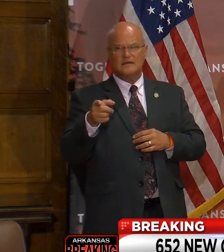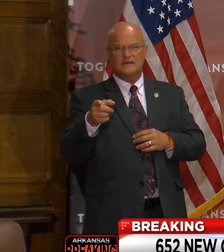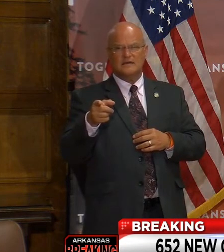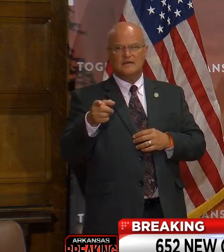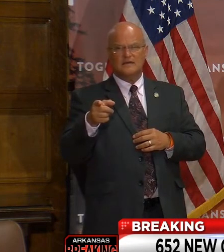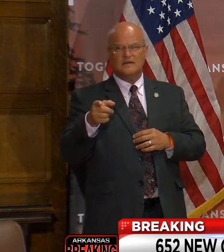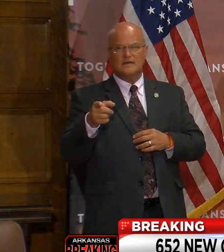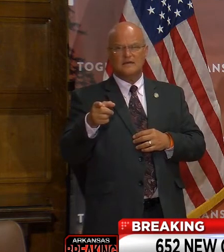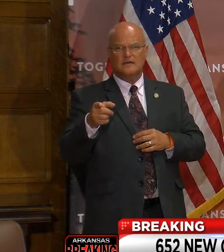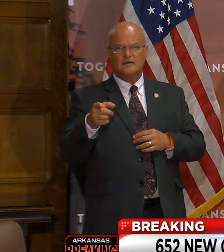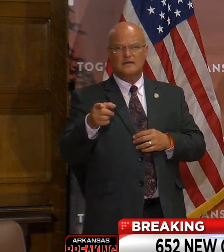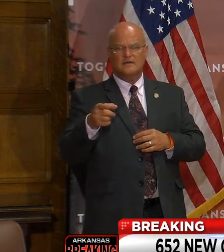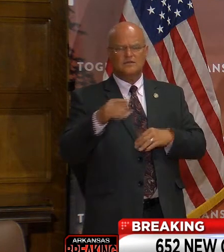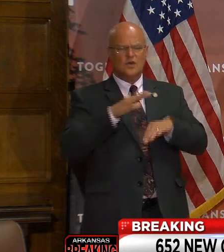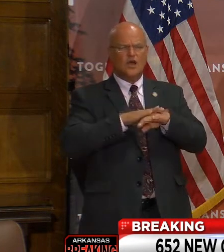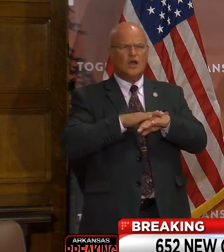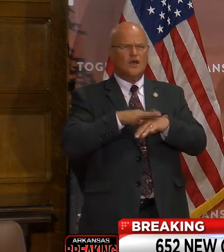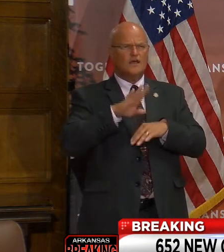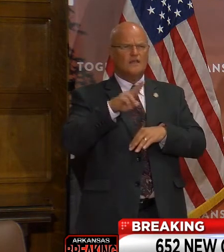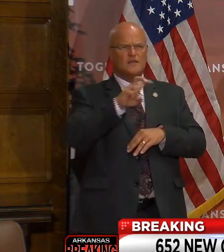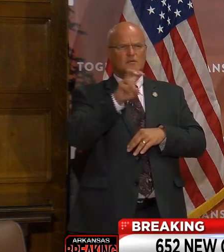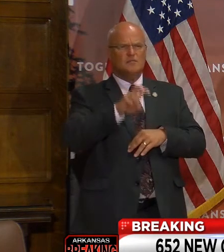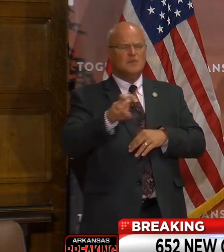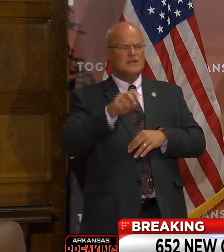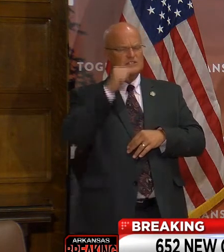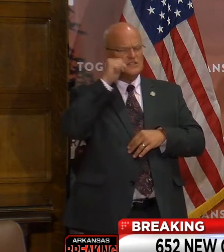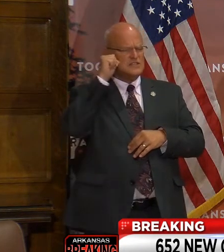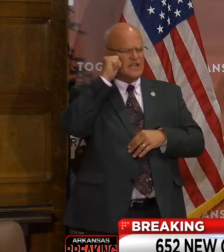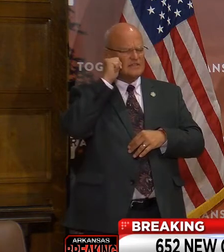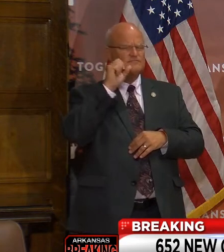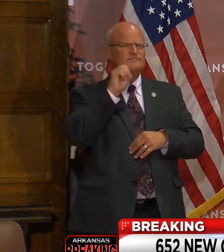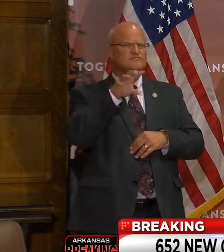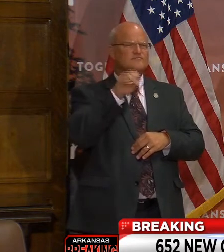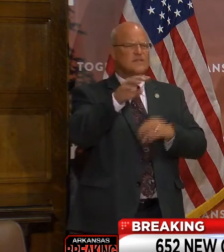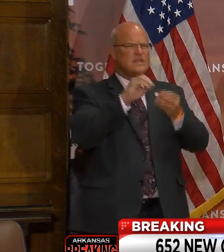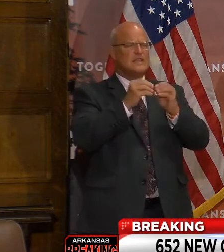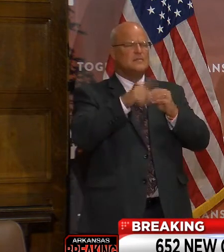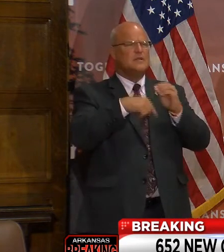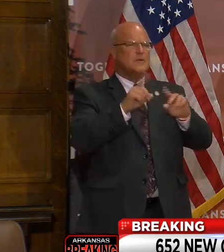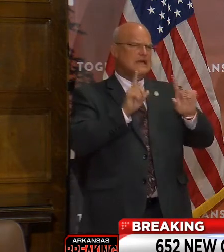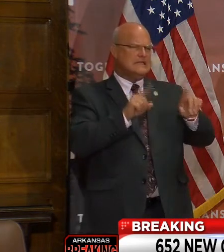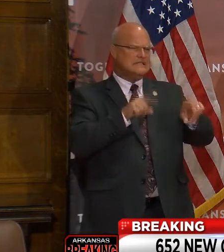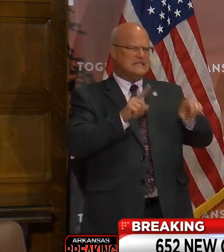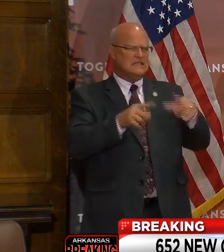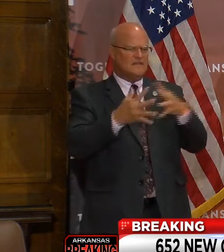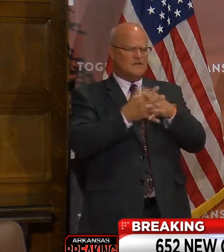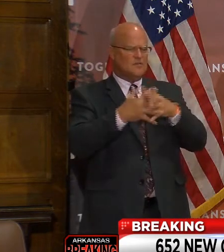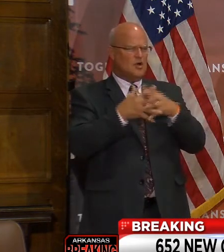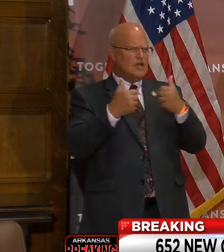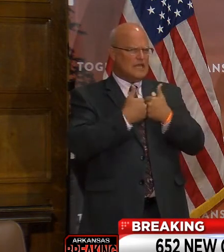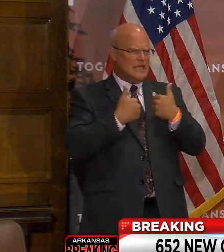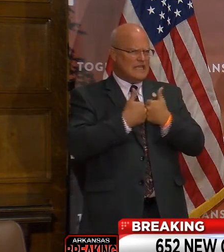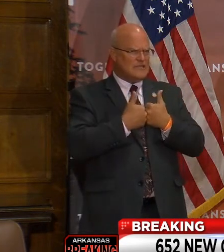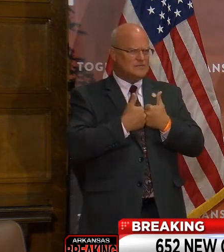You were on the buzz yesterday and threw out some numbers about attendance for football games